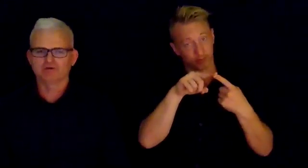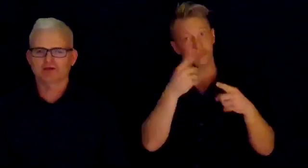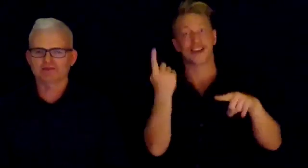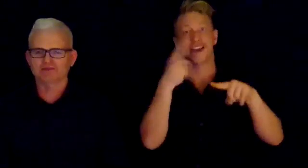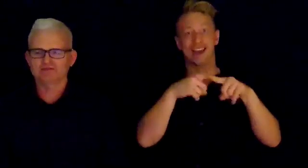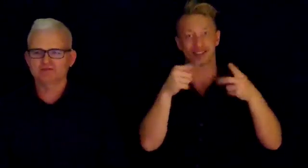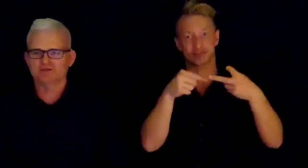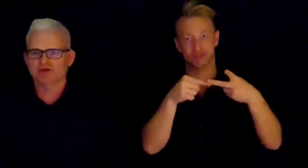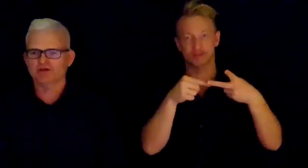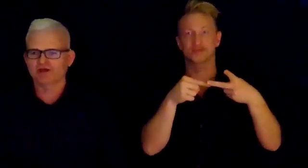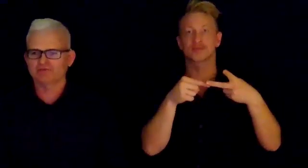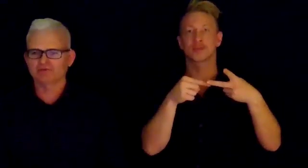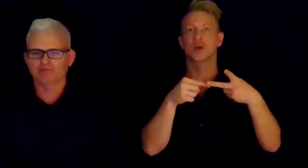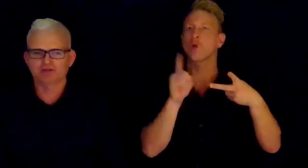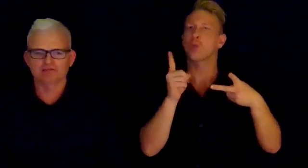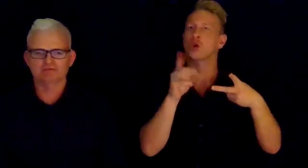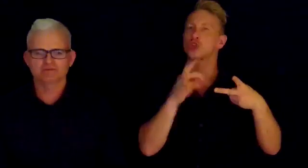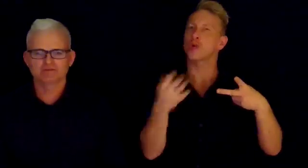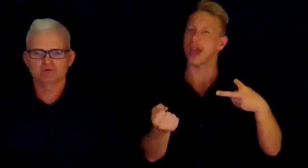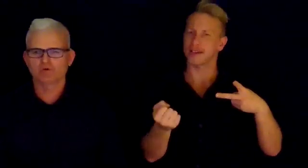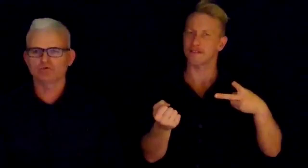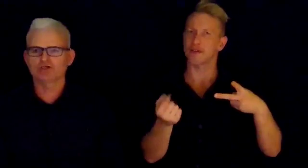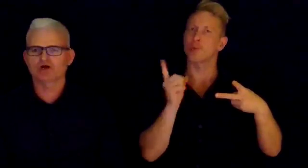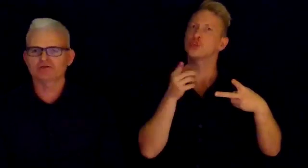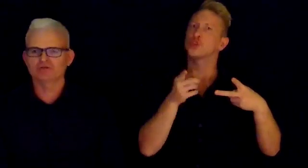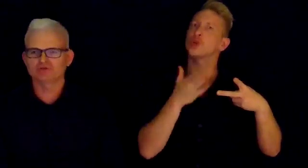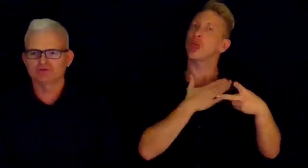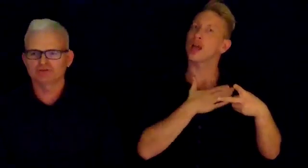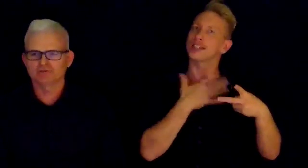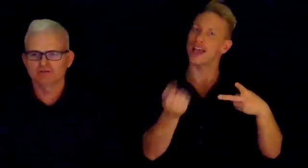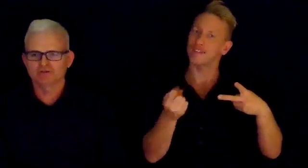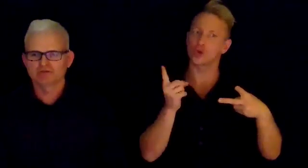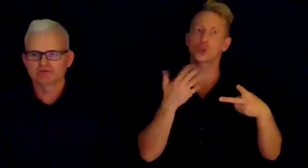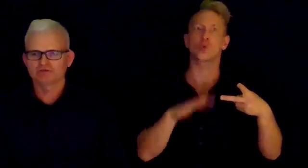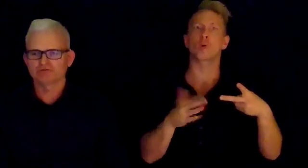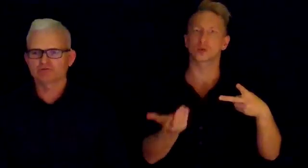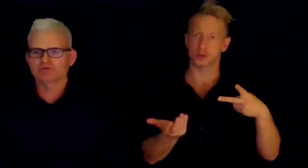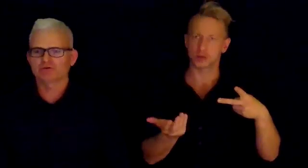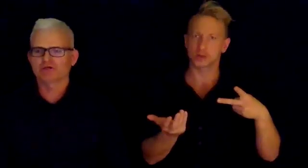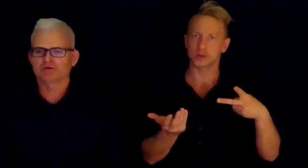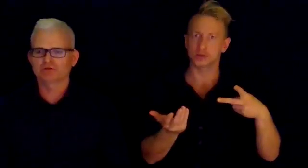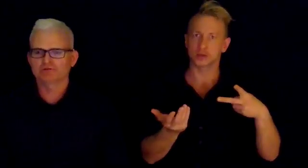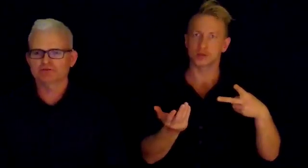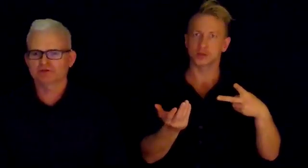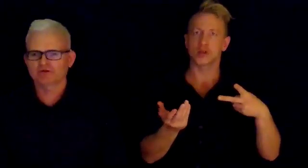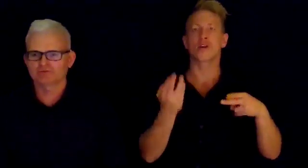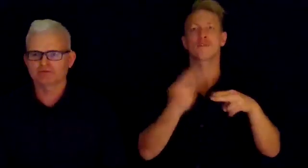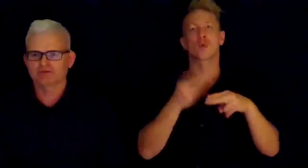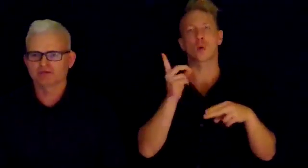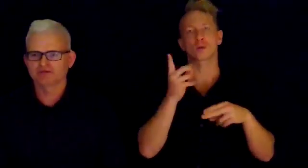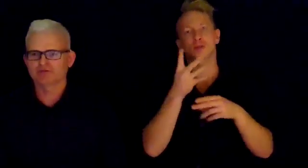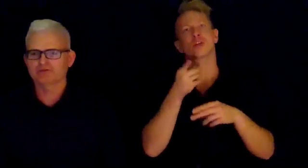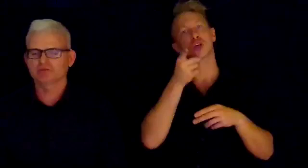and look at the things that you don't have in place. What would you like to do to include